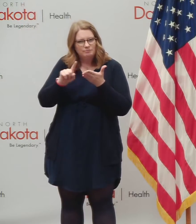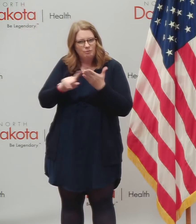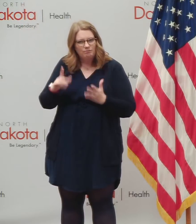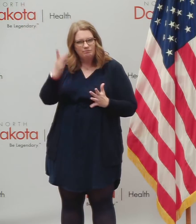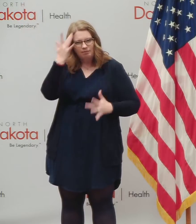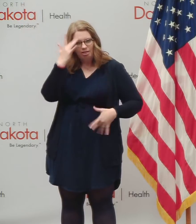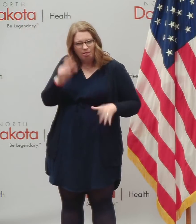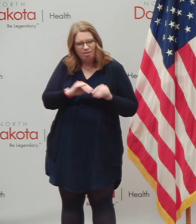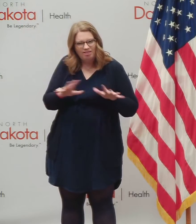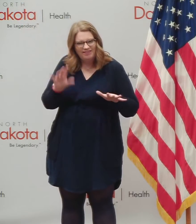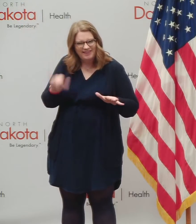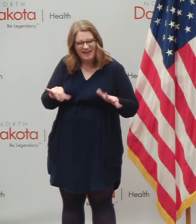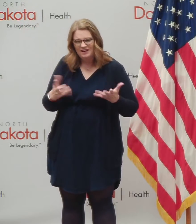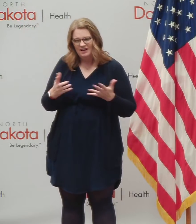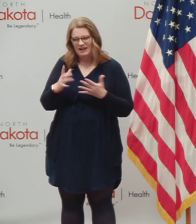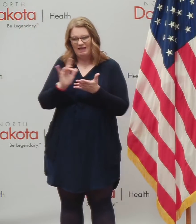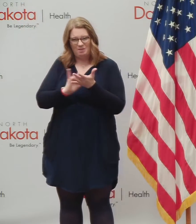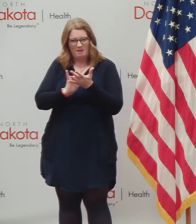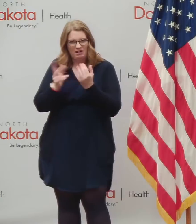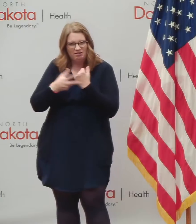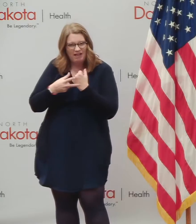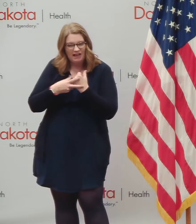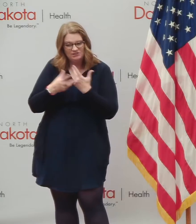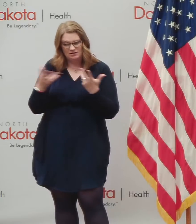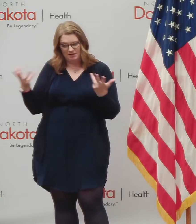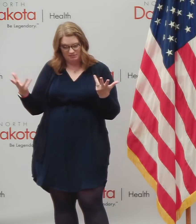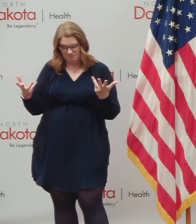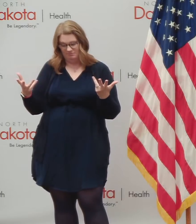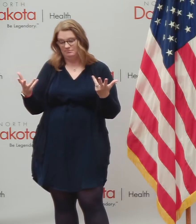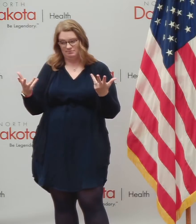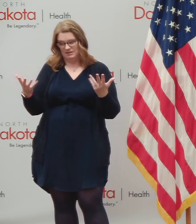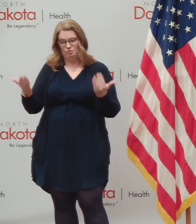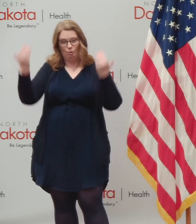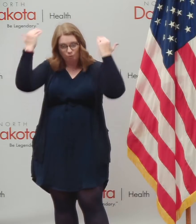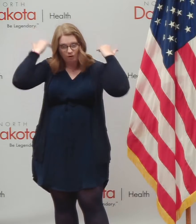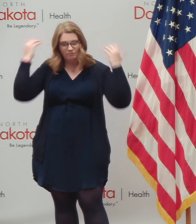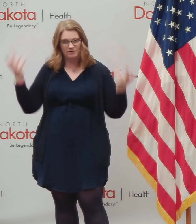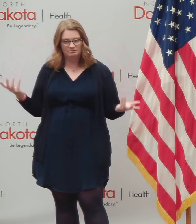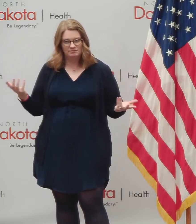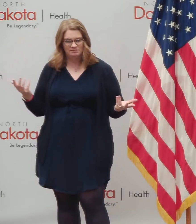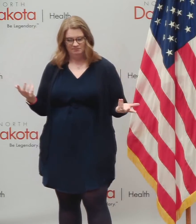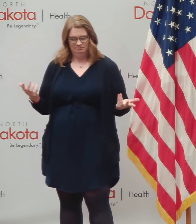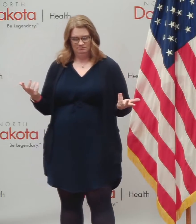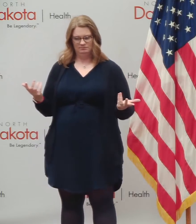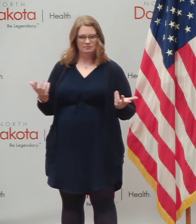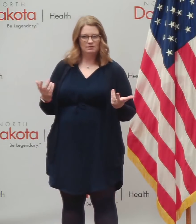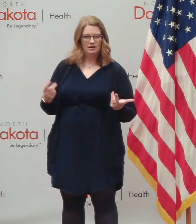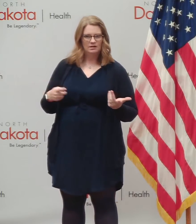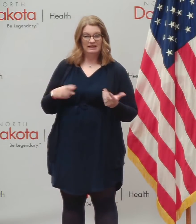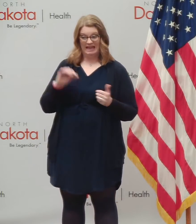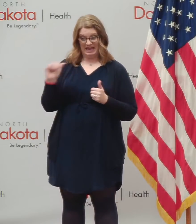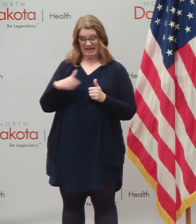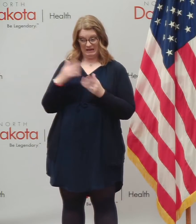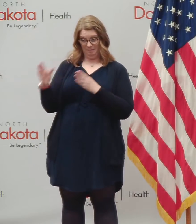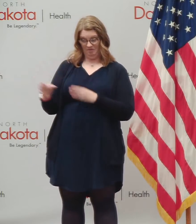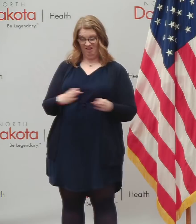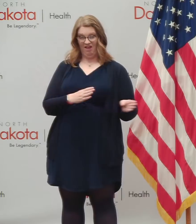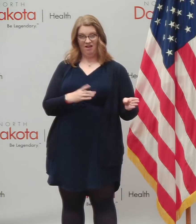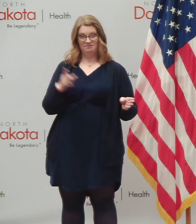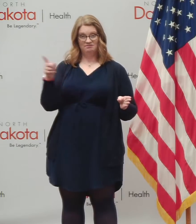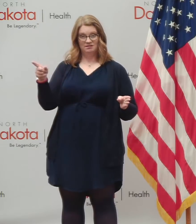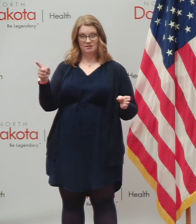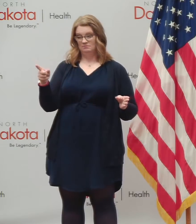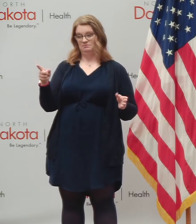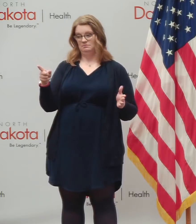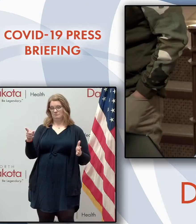and in the medical cache, and all the other things than you thought you were. I mean, this is out of the range of any plan that I'm sure any health department had in